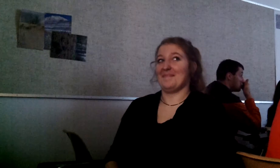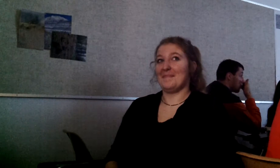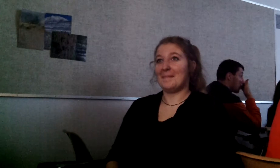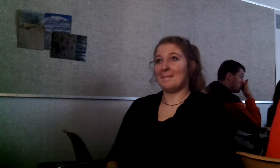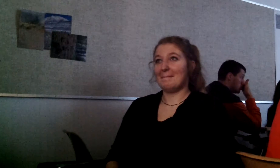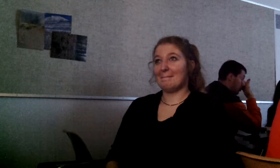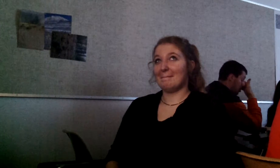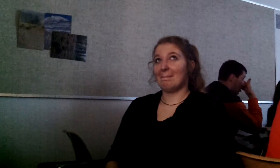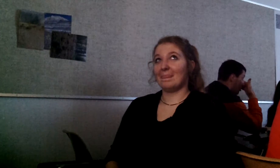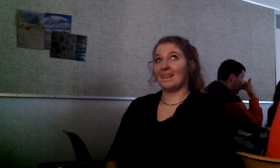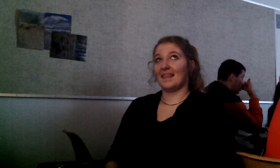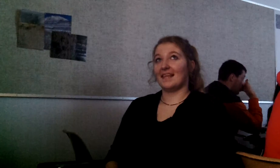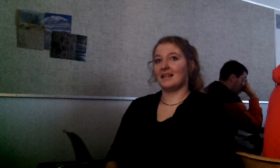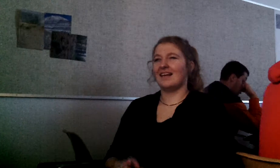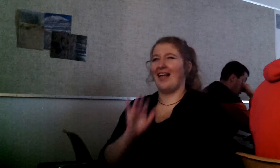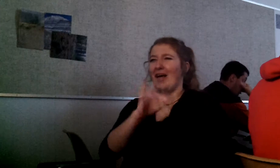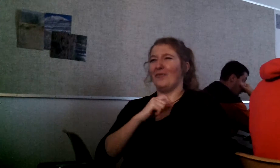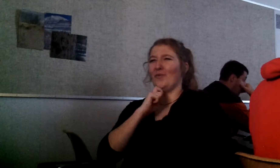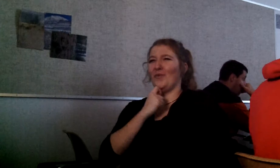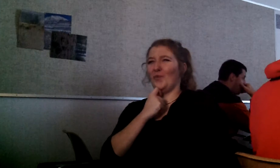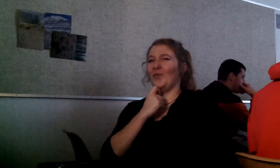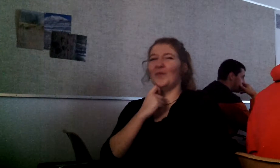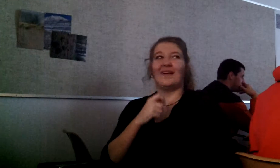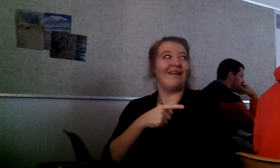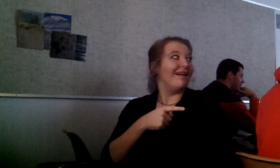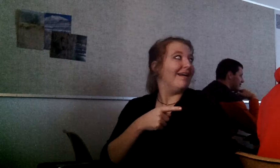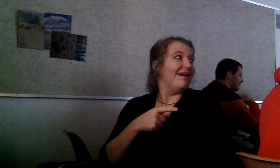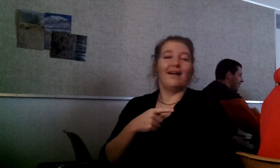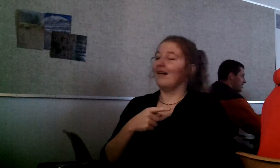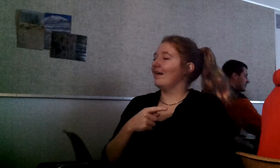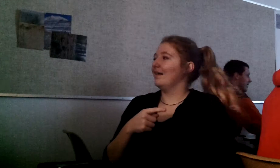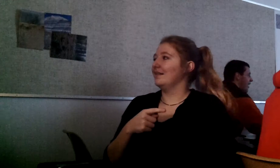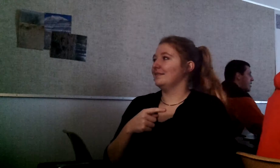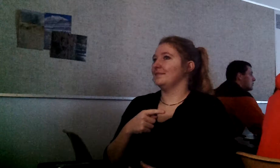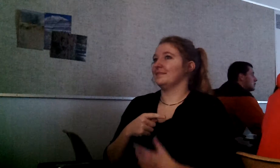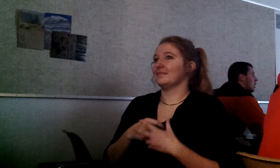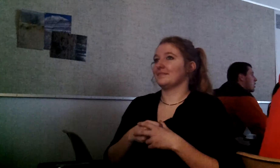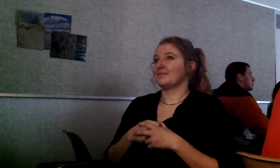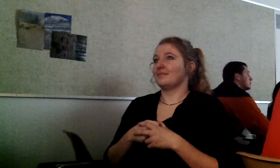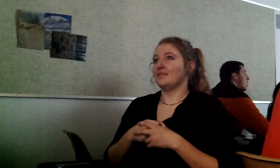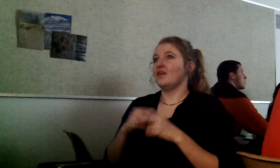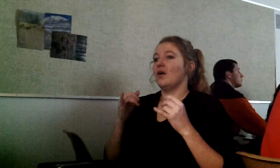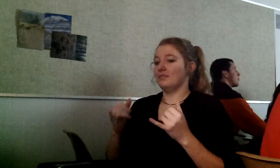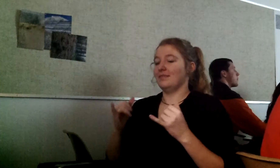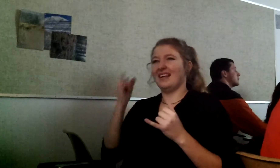I think that one is so cool. All right, so these are actually on Moodle, if you want to watch them again.